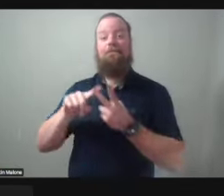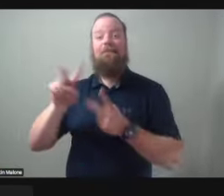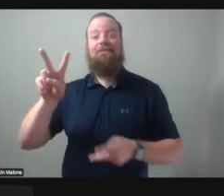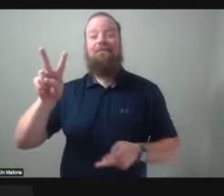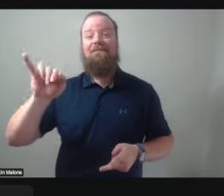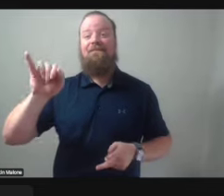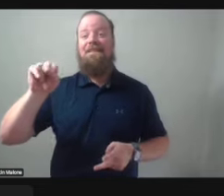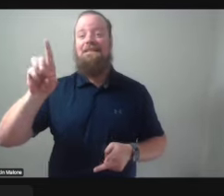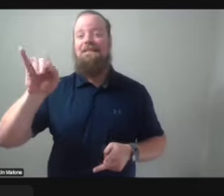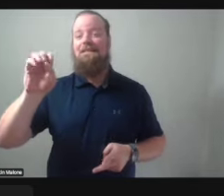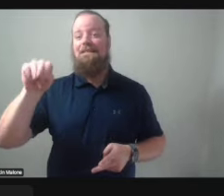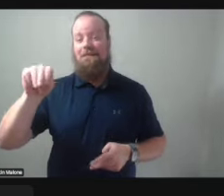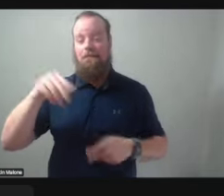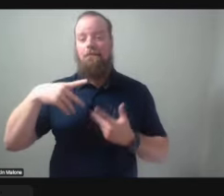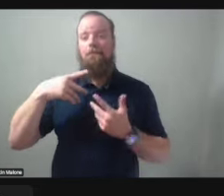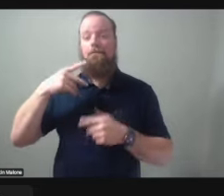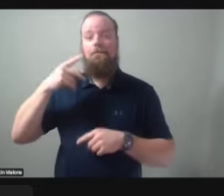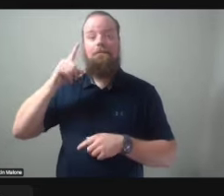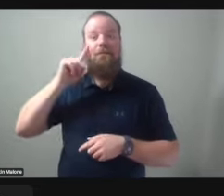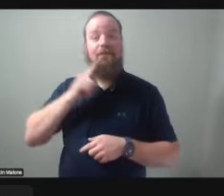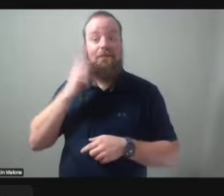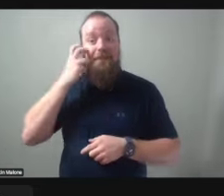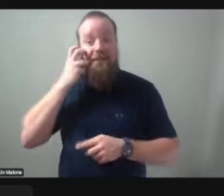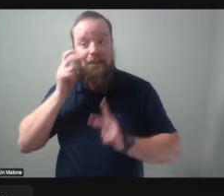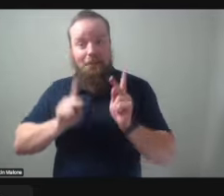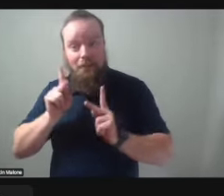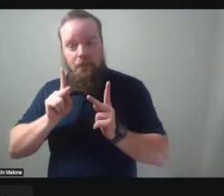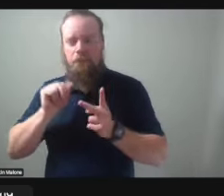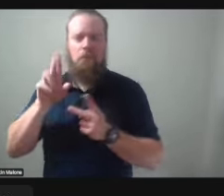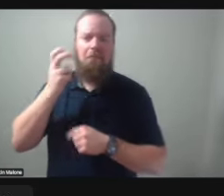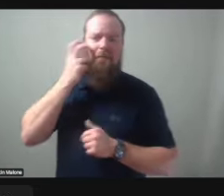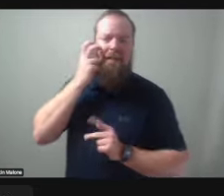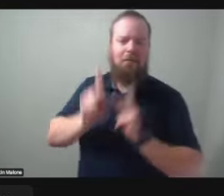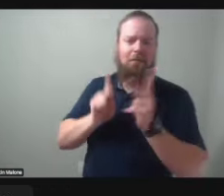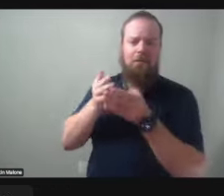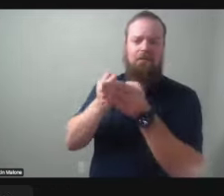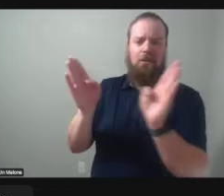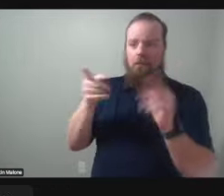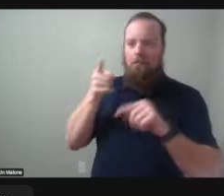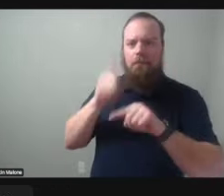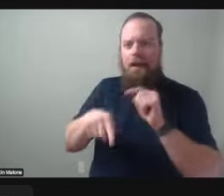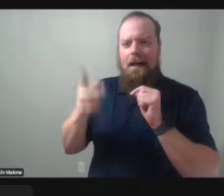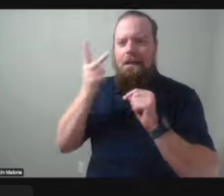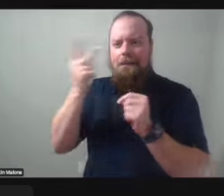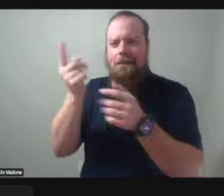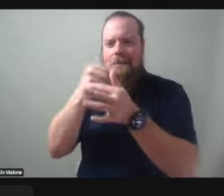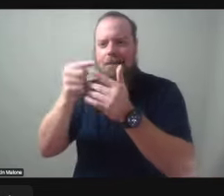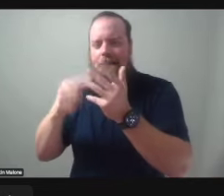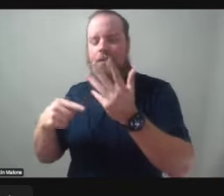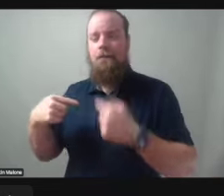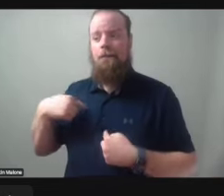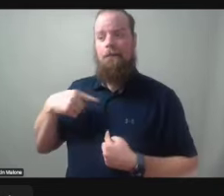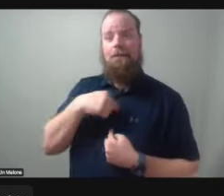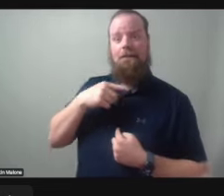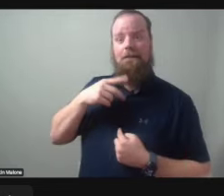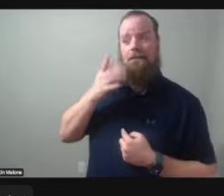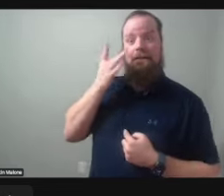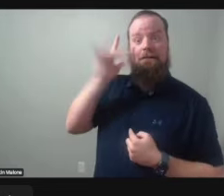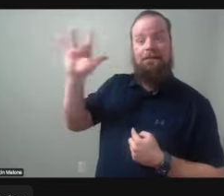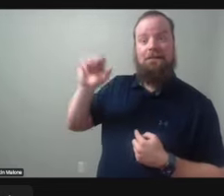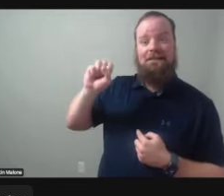That is the concept behind the philosophy of autism. Now, Vidism, as I mentioned with deafblind people or blind people in general, not